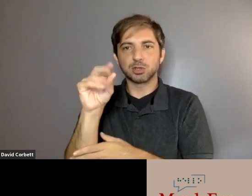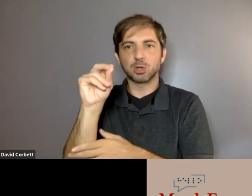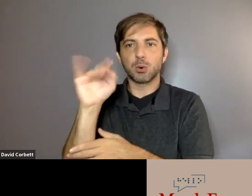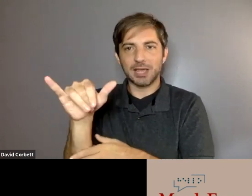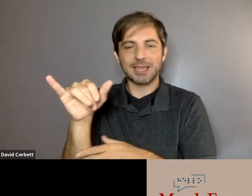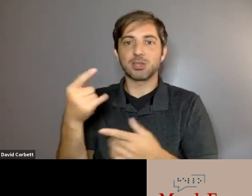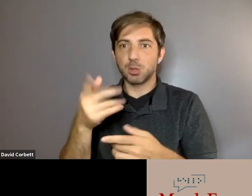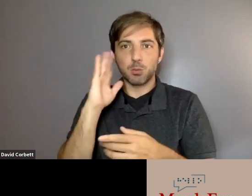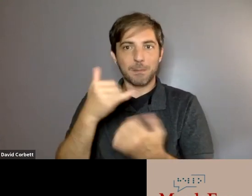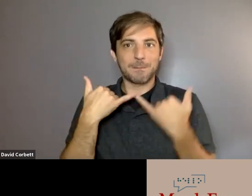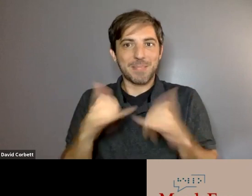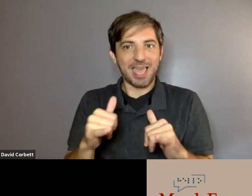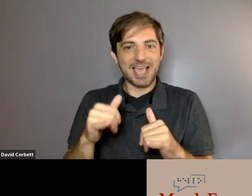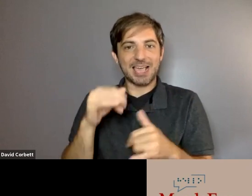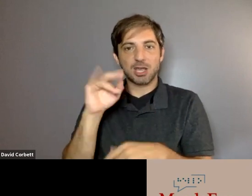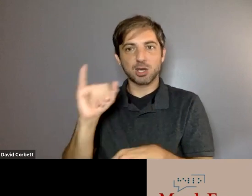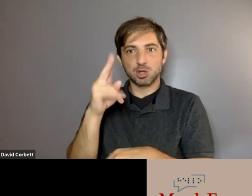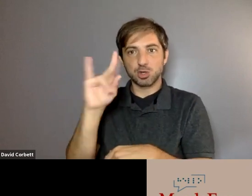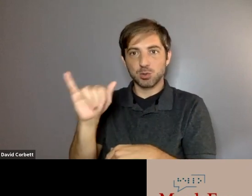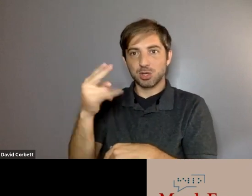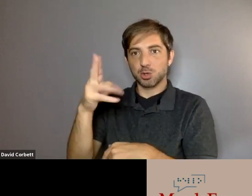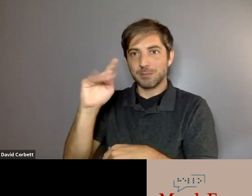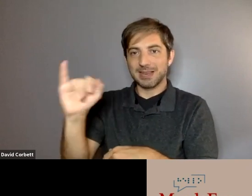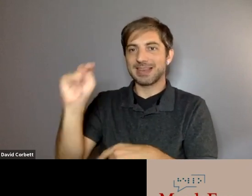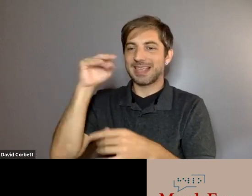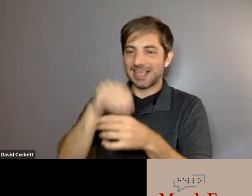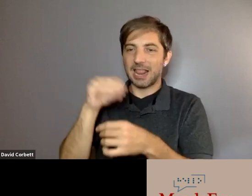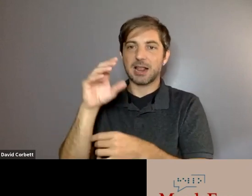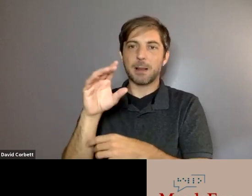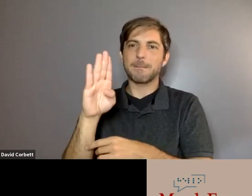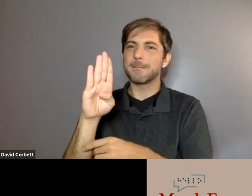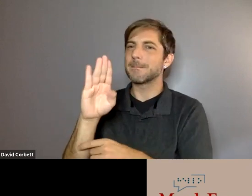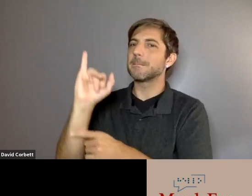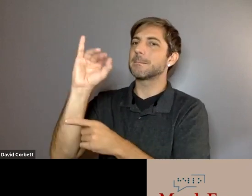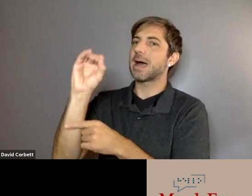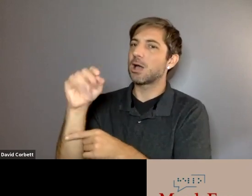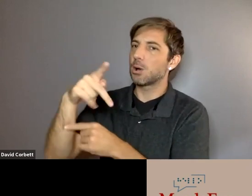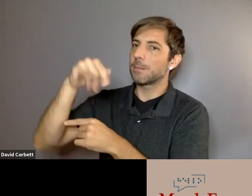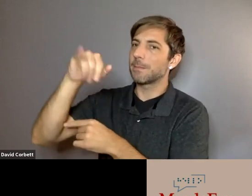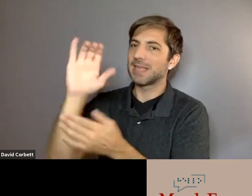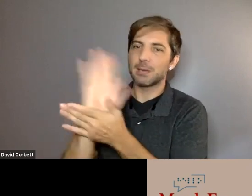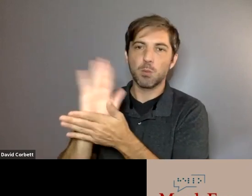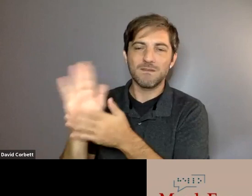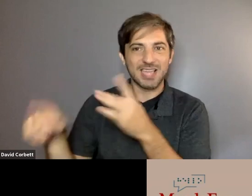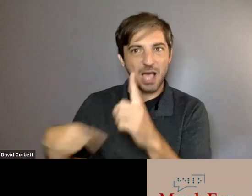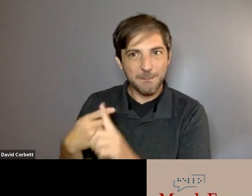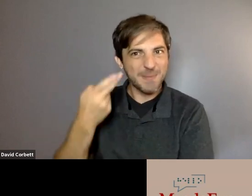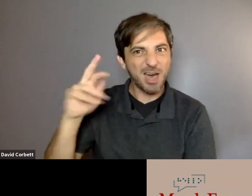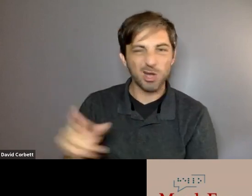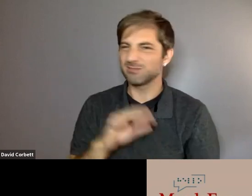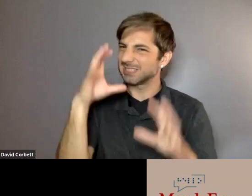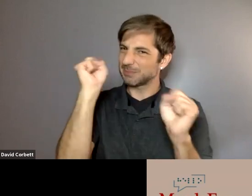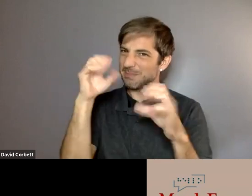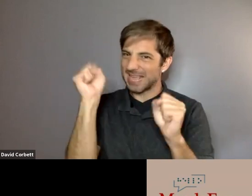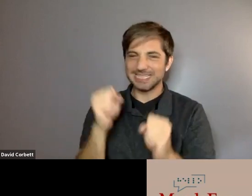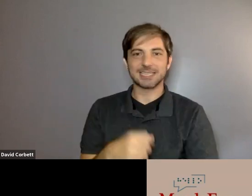in a documentary or in a biopic about her. I just read that. It's going to be great. That's amazing. We